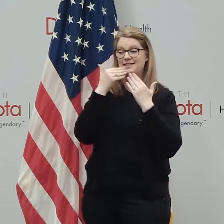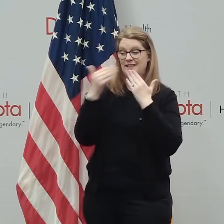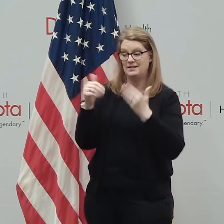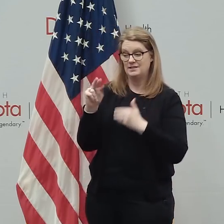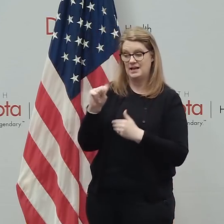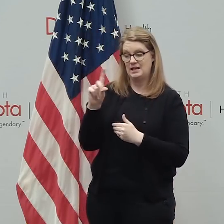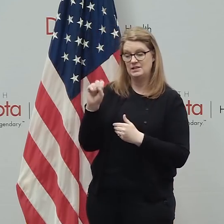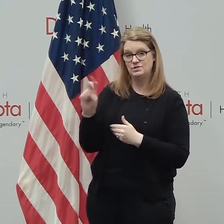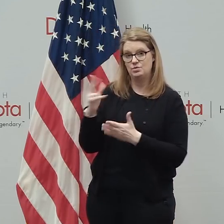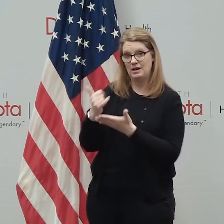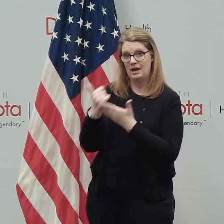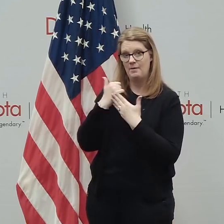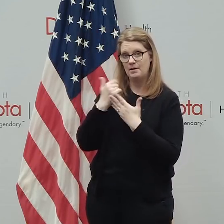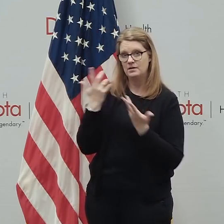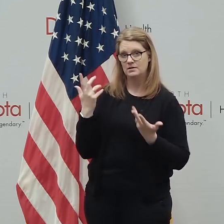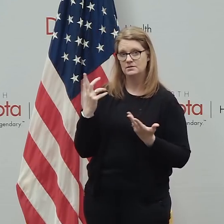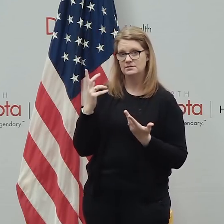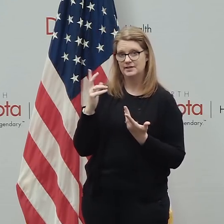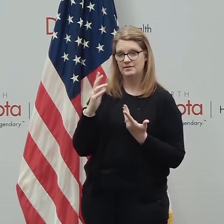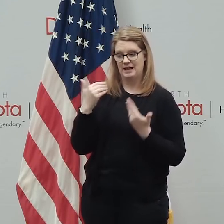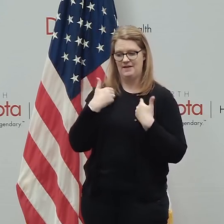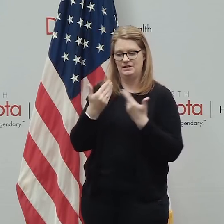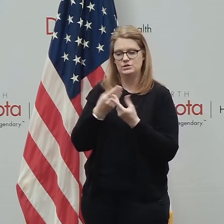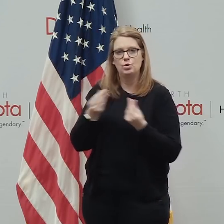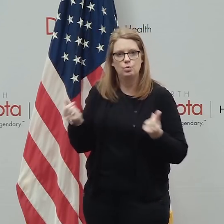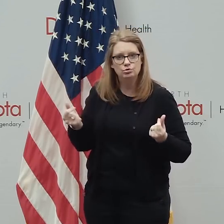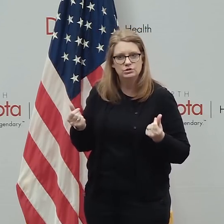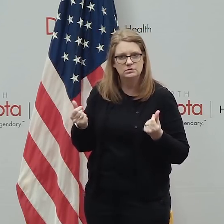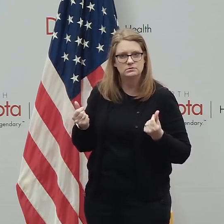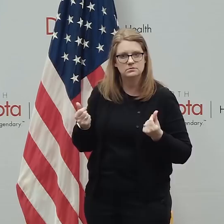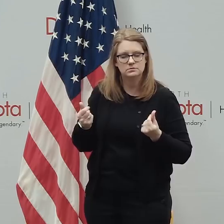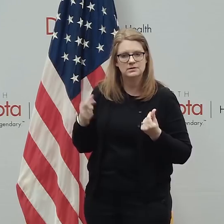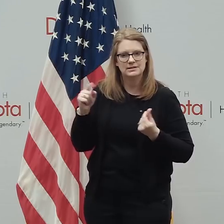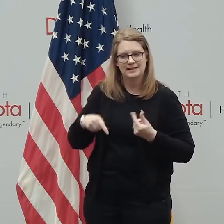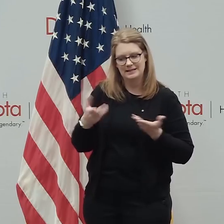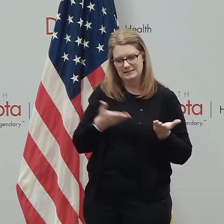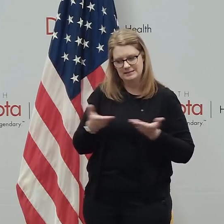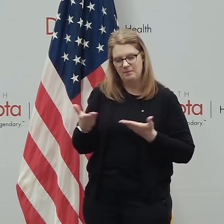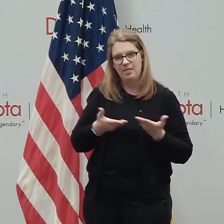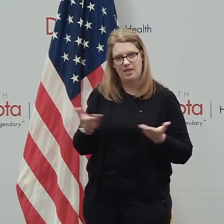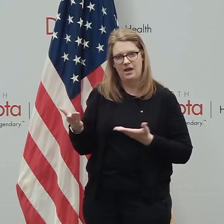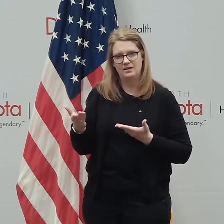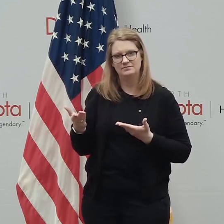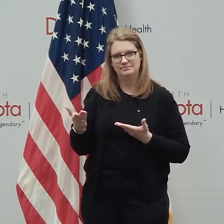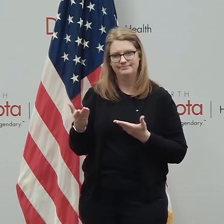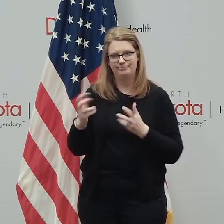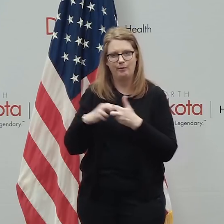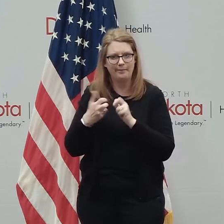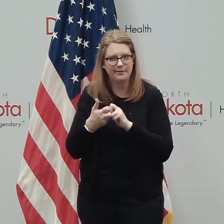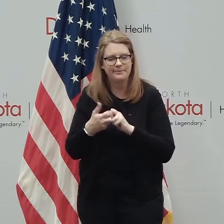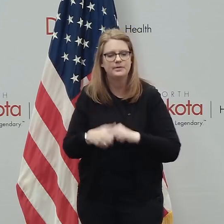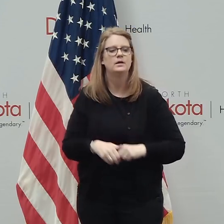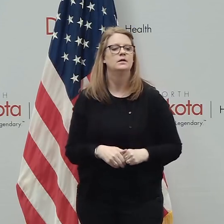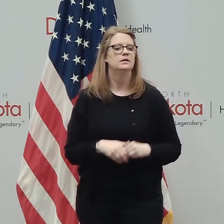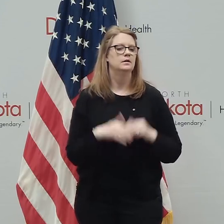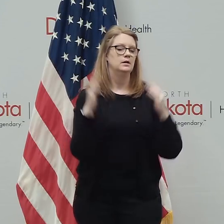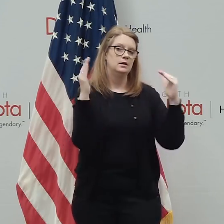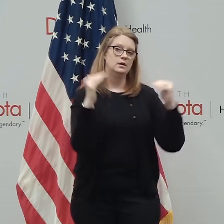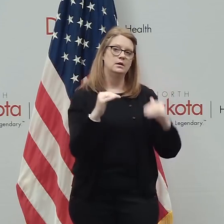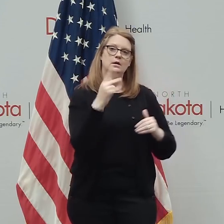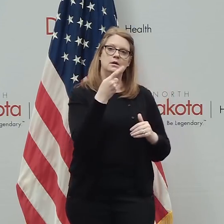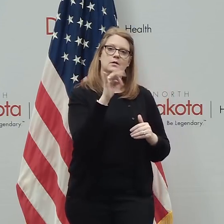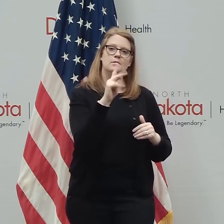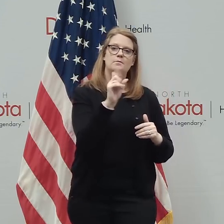NDSU for helping us come up with a solution to this supply chain issue. The next topic is parks